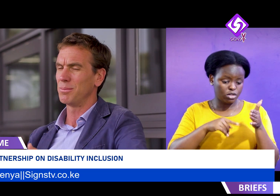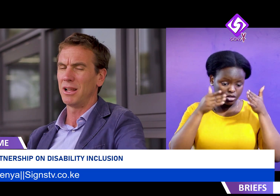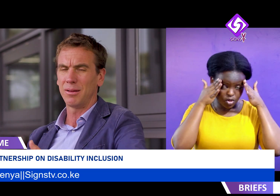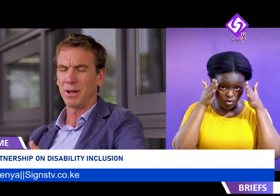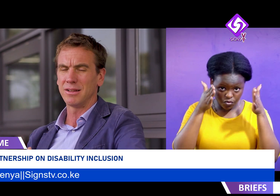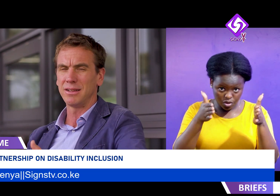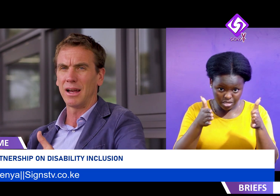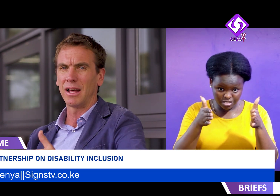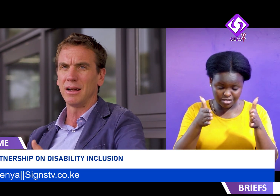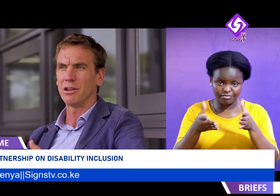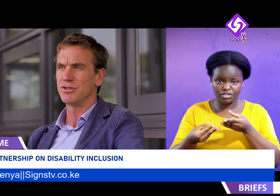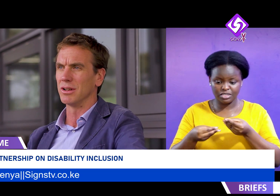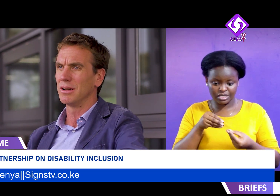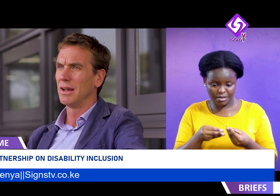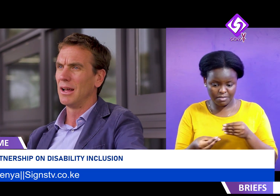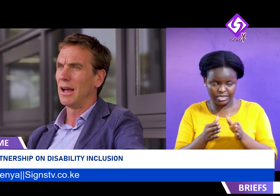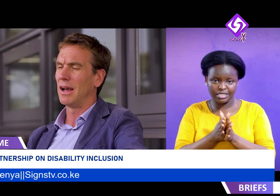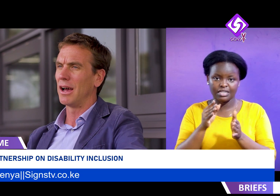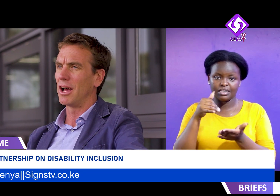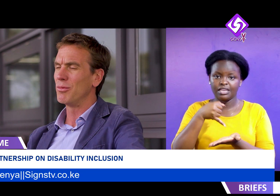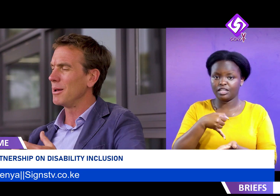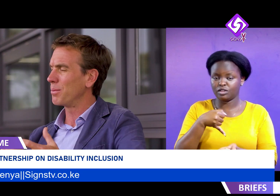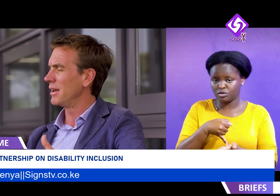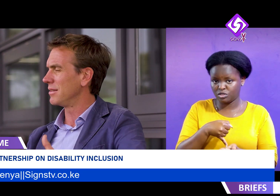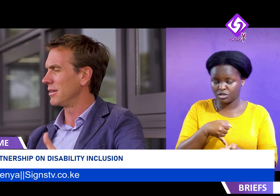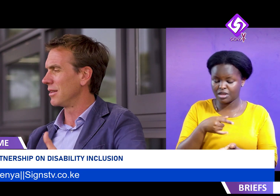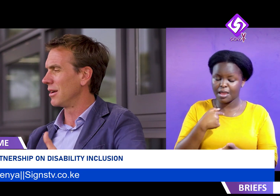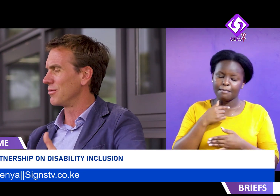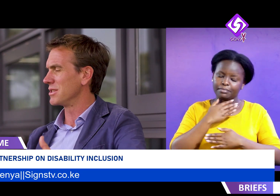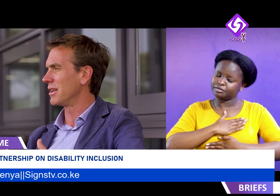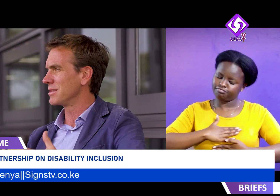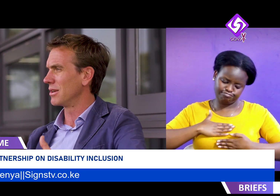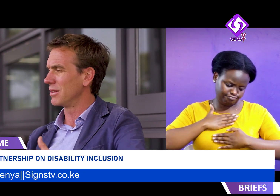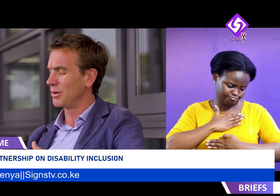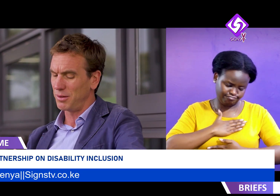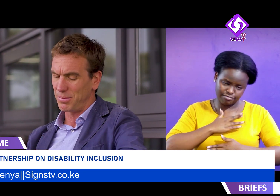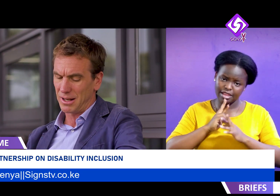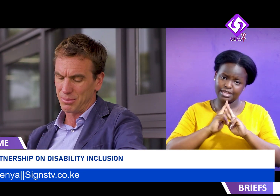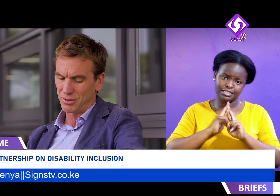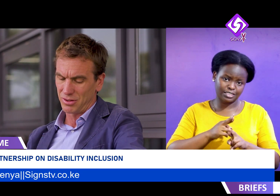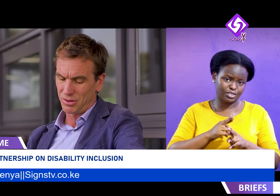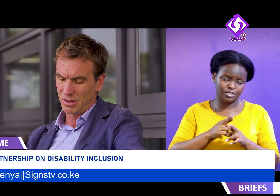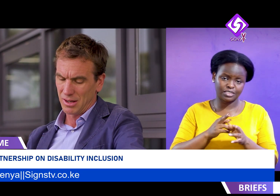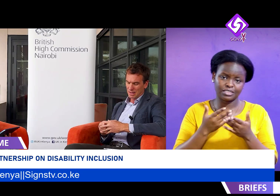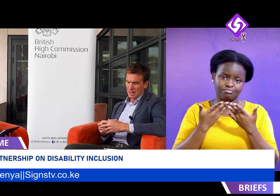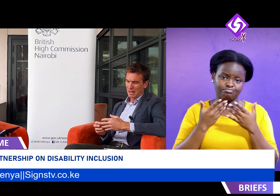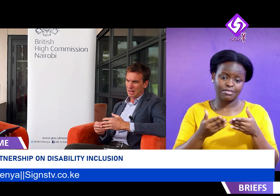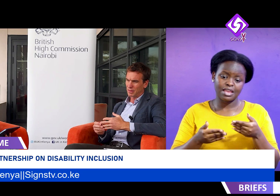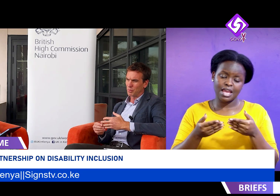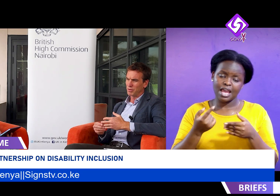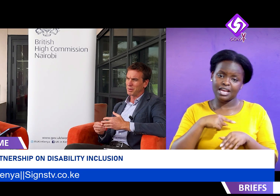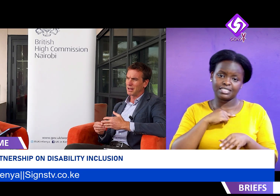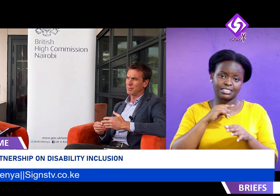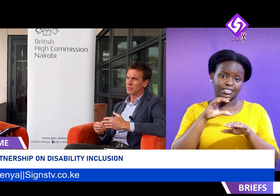on disability and inclusion. And I'm really pleased at the results that we've been able to